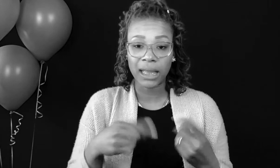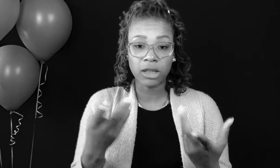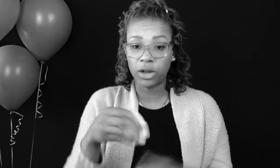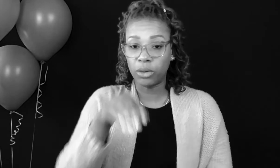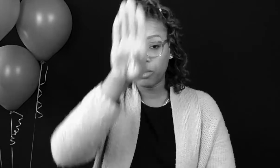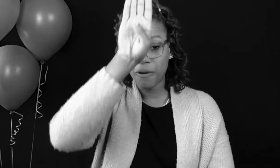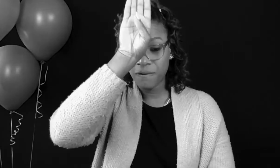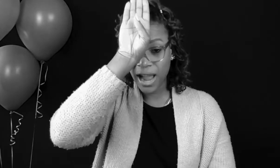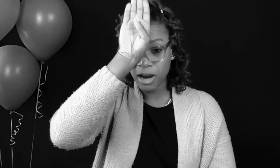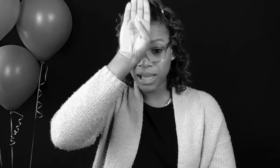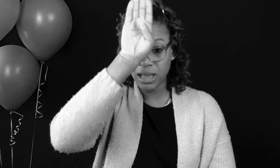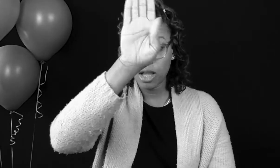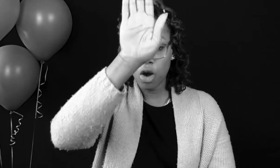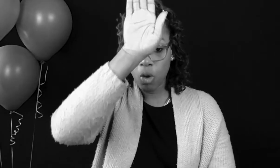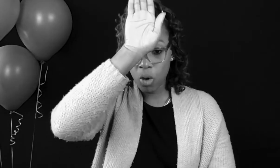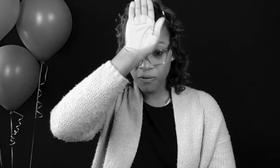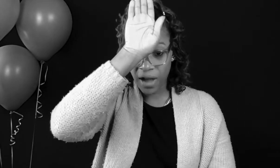So fireman or fireman.